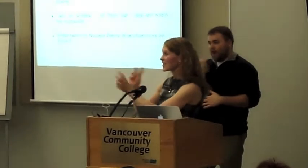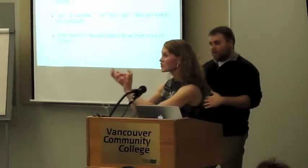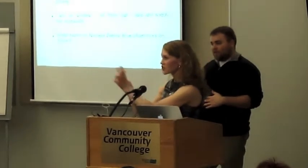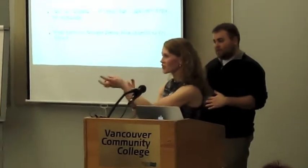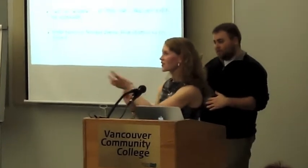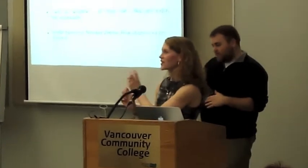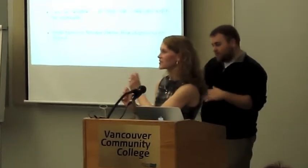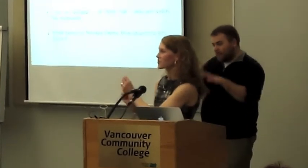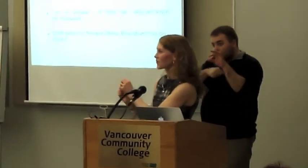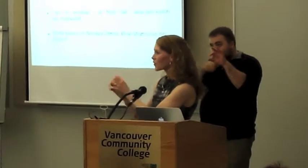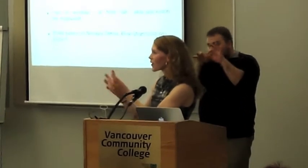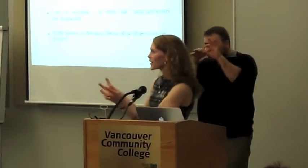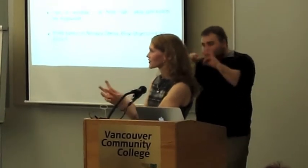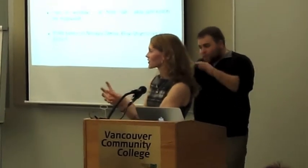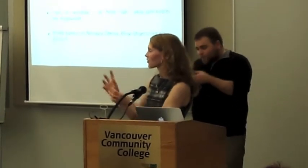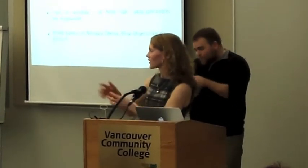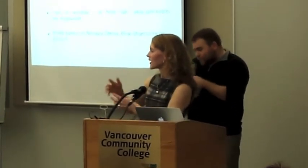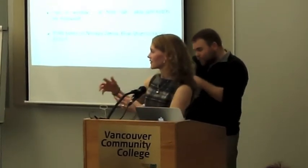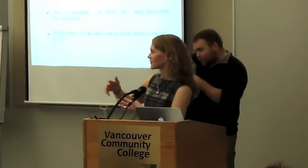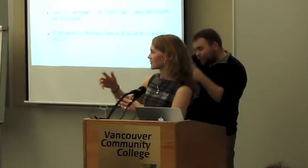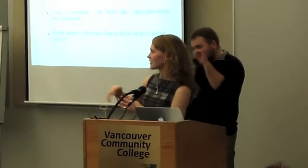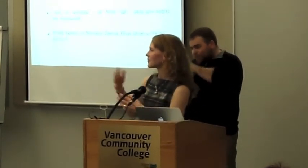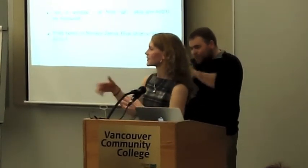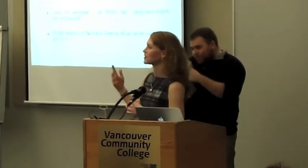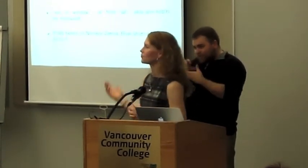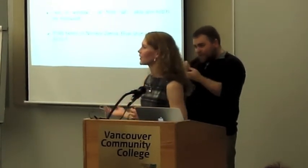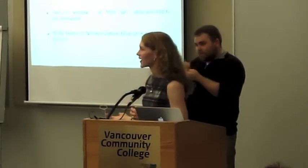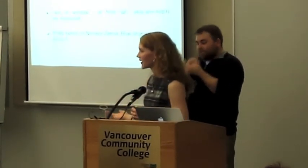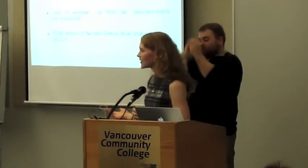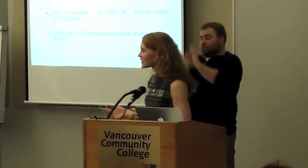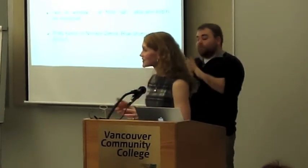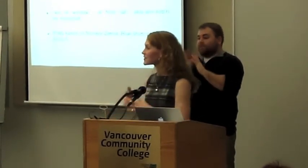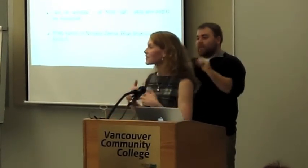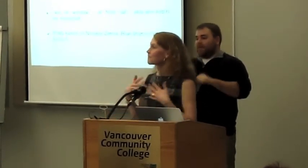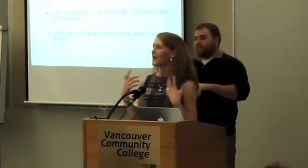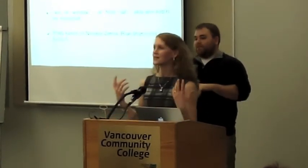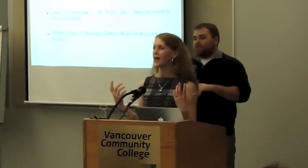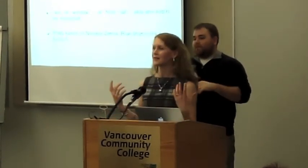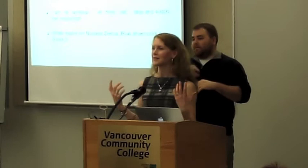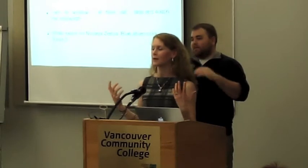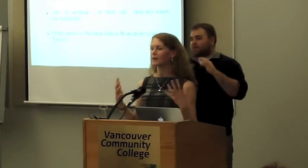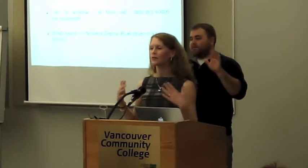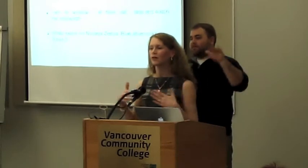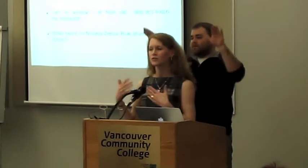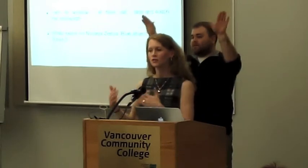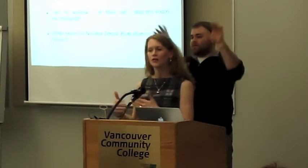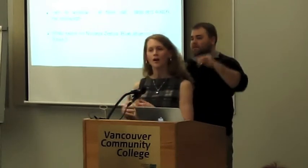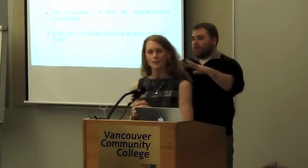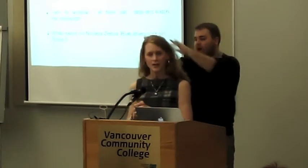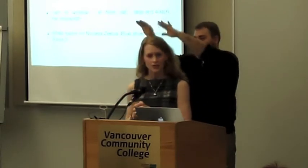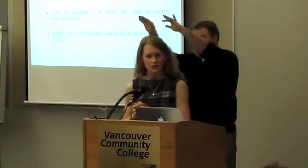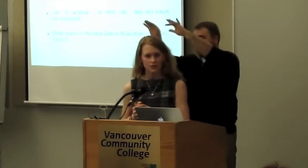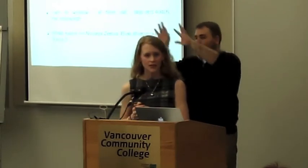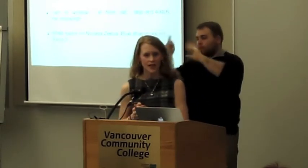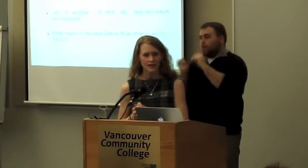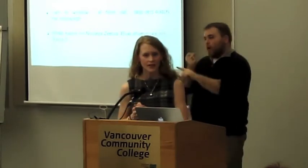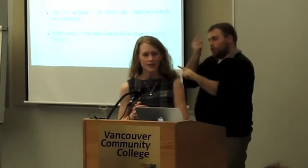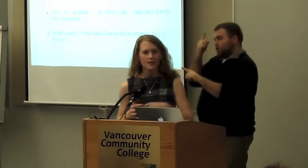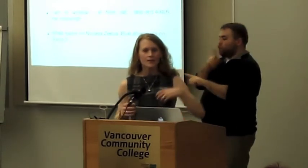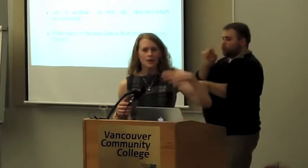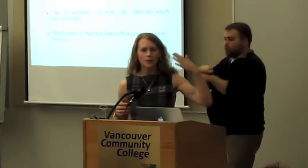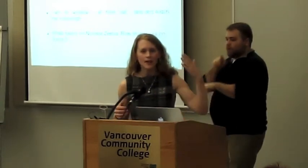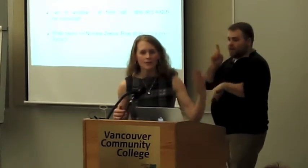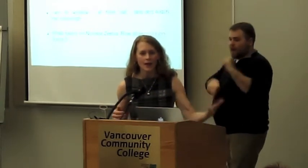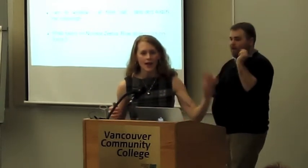the tincture that is required to create the ability to fly. It's still fantastic, but there are certain accommodations to